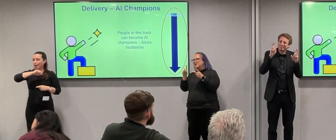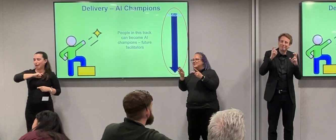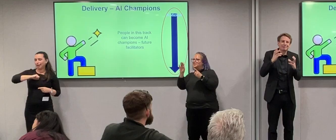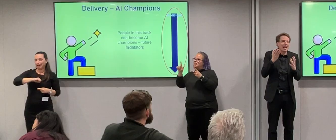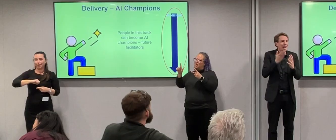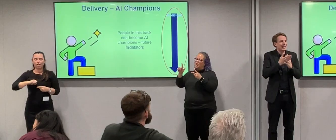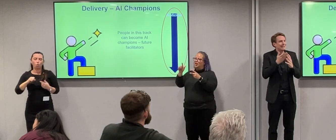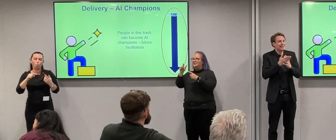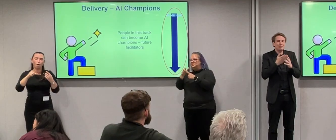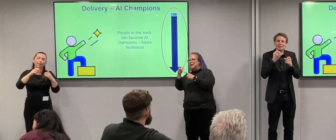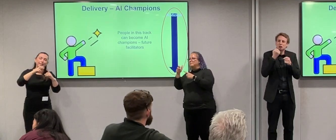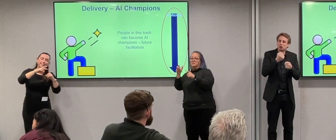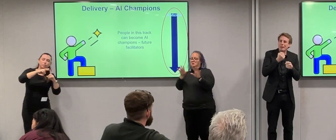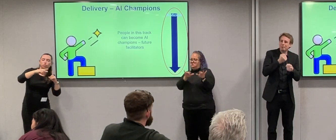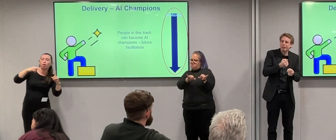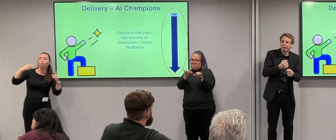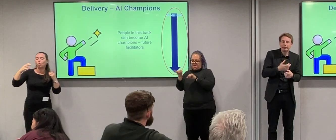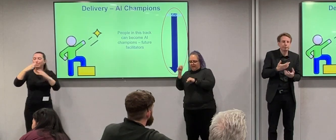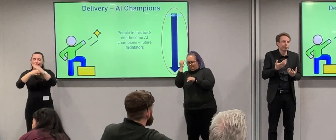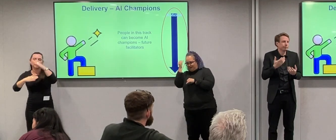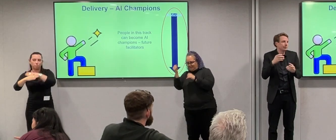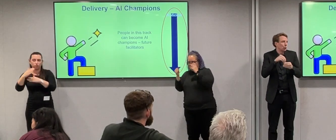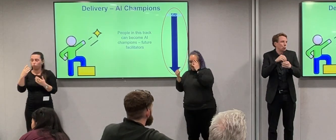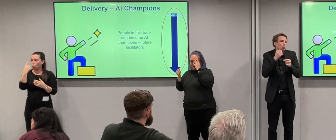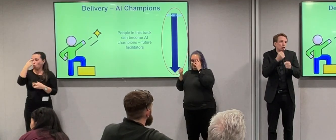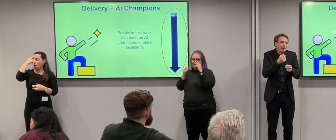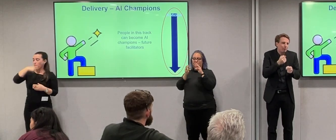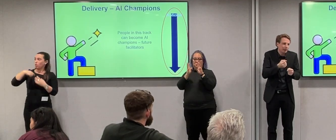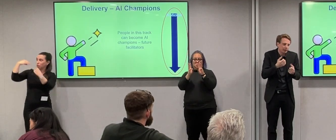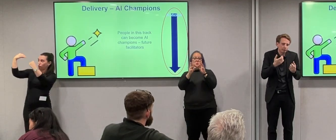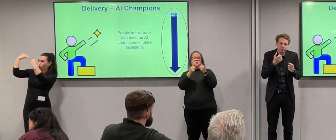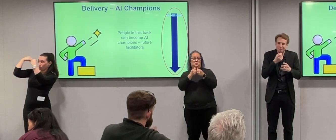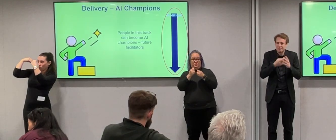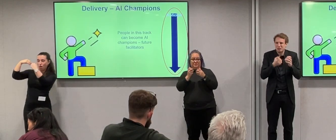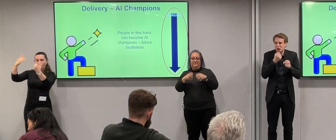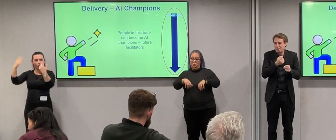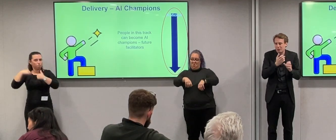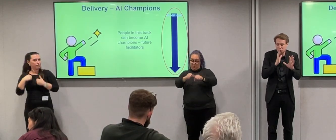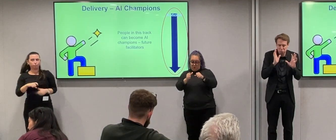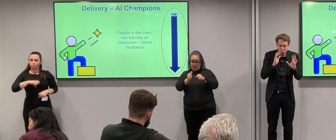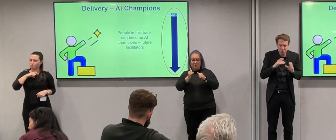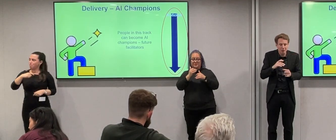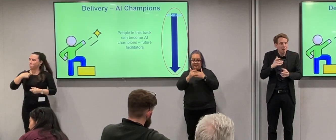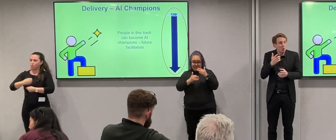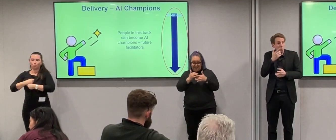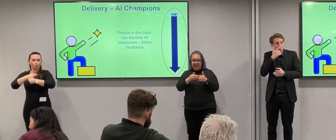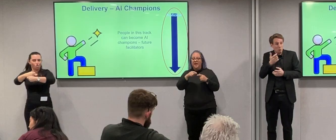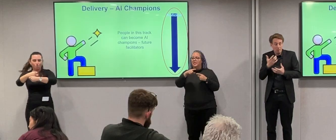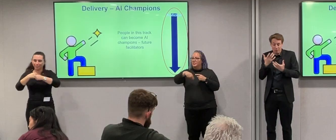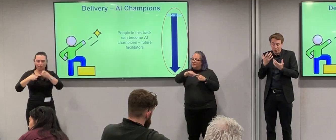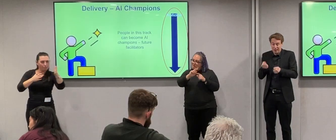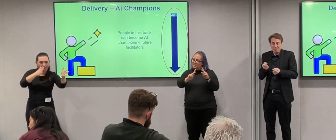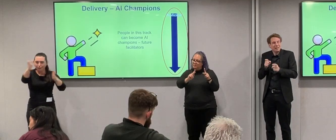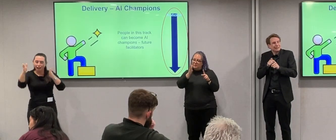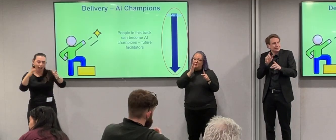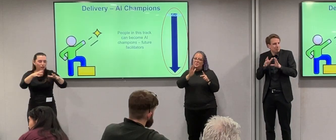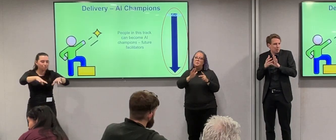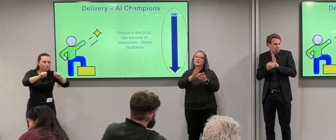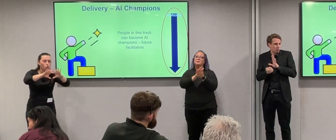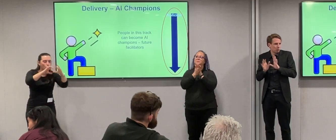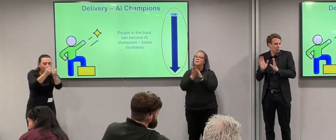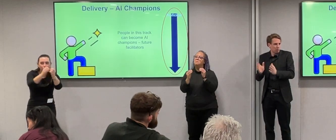champions. The model's the same. So from these workshops, we can build individuals who are confident to go out and run more workshops, to